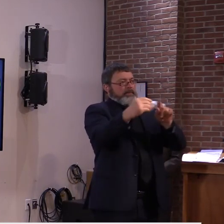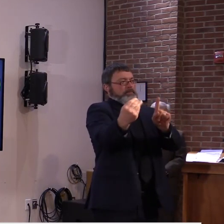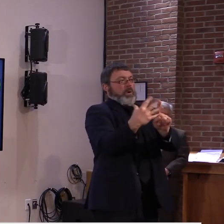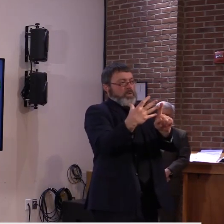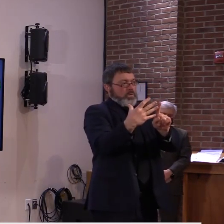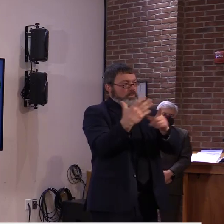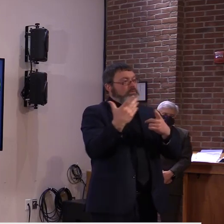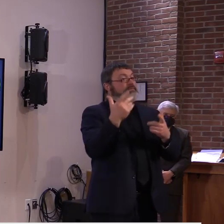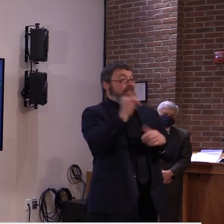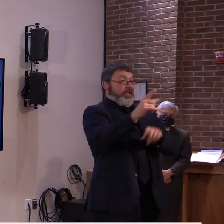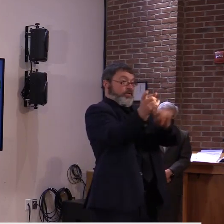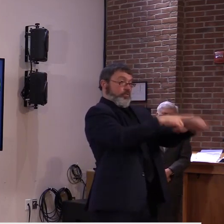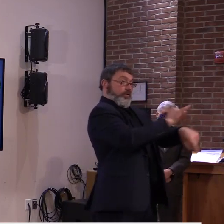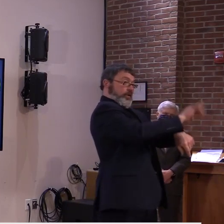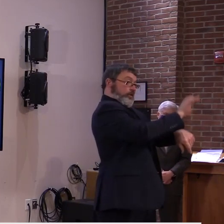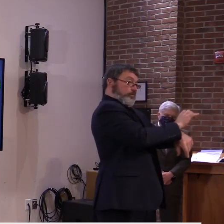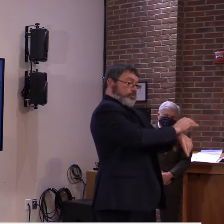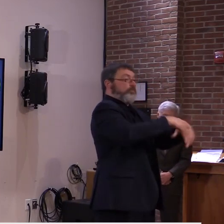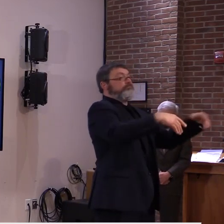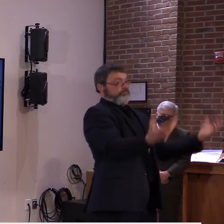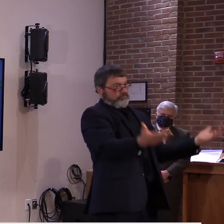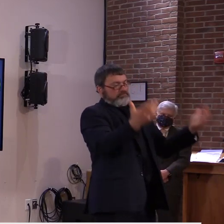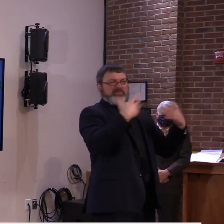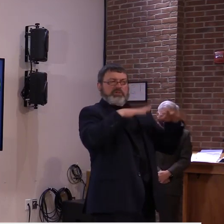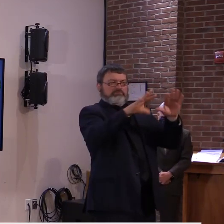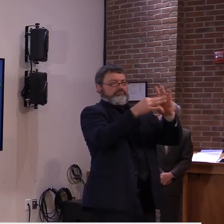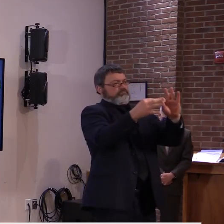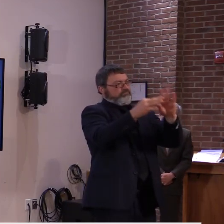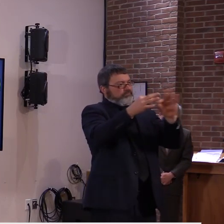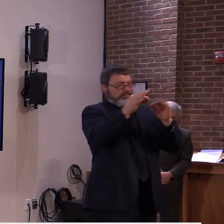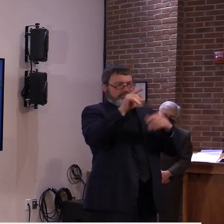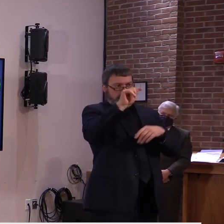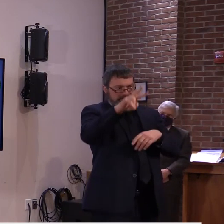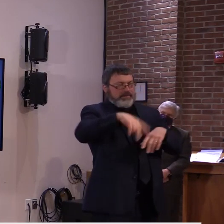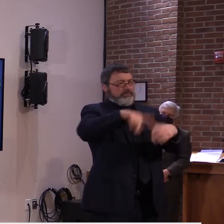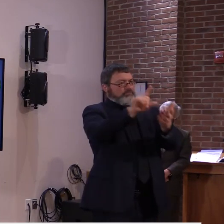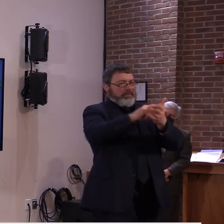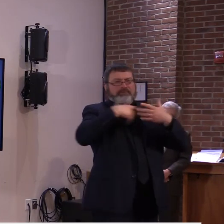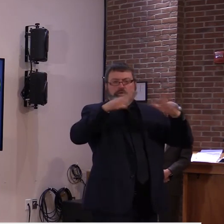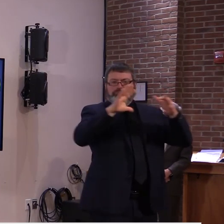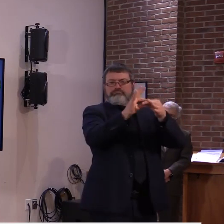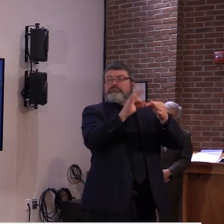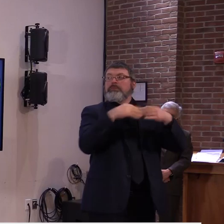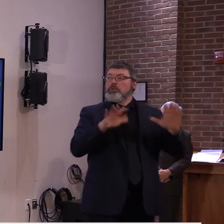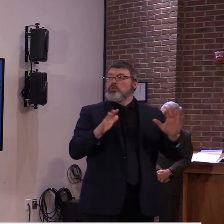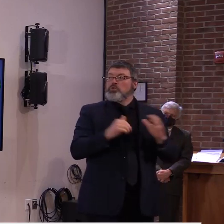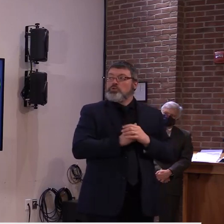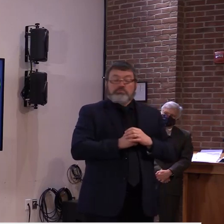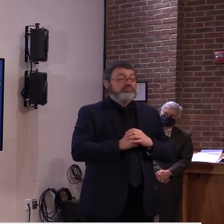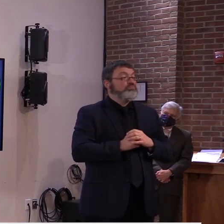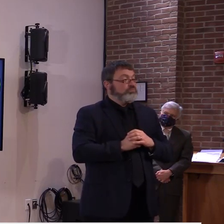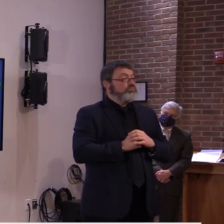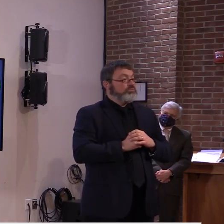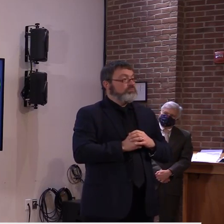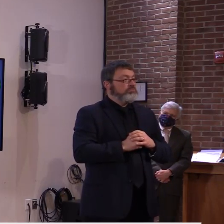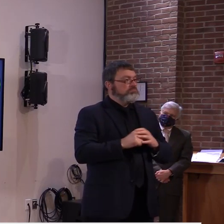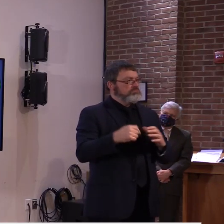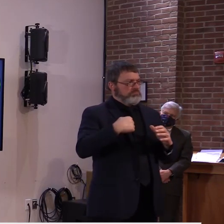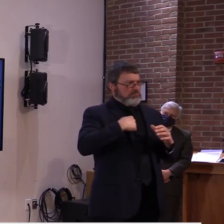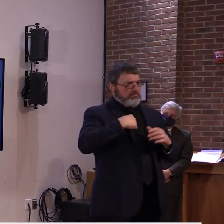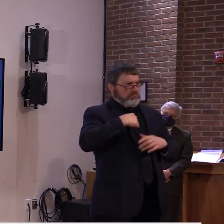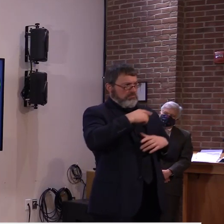House of Worship. And we put out our press release just so that the greater community could be aware that they